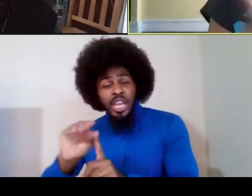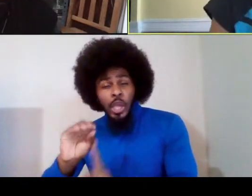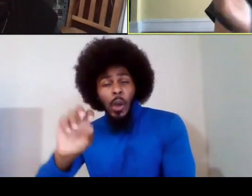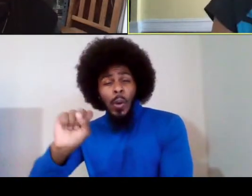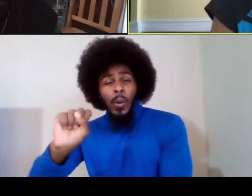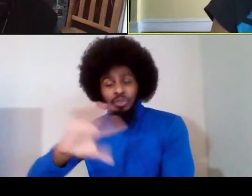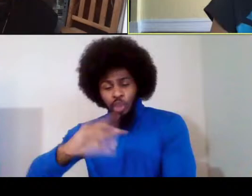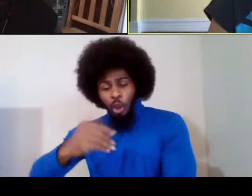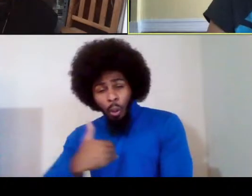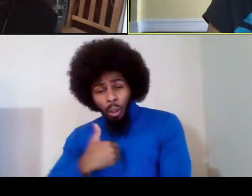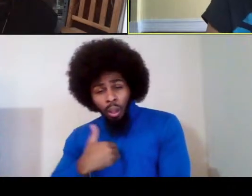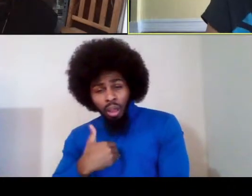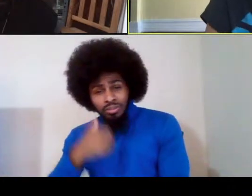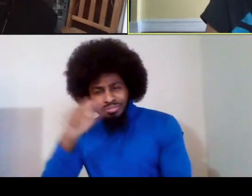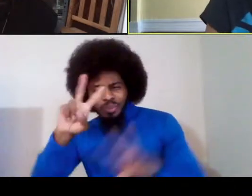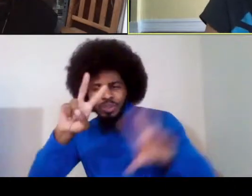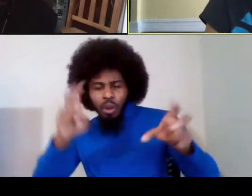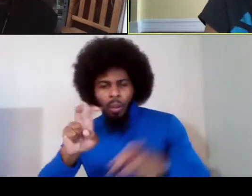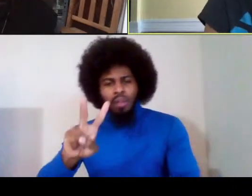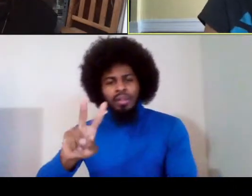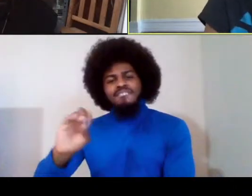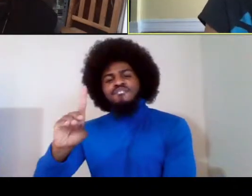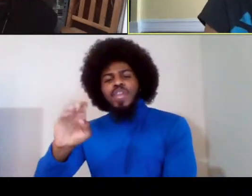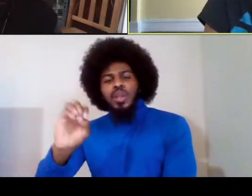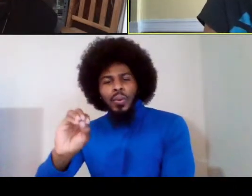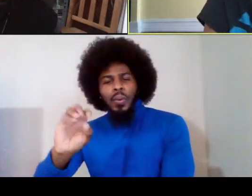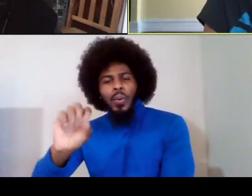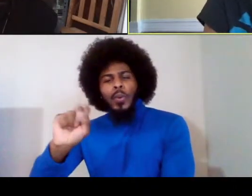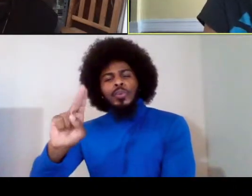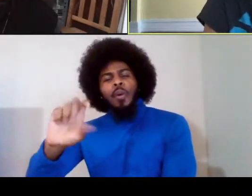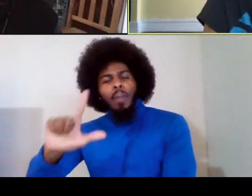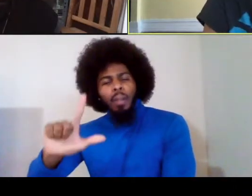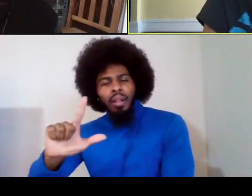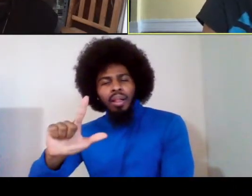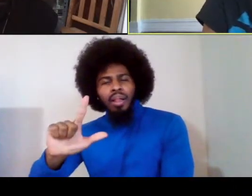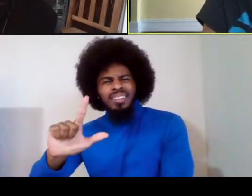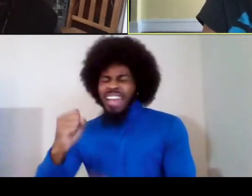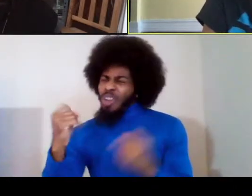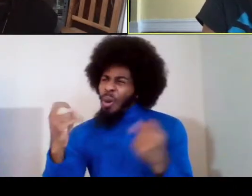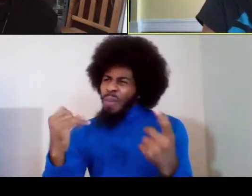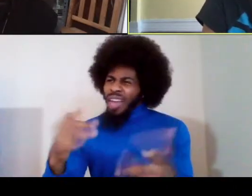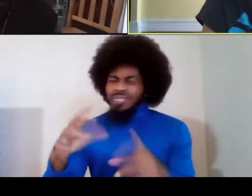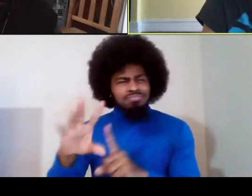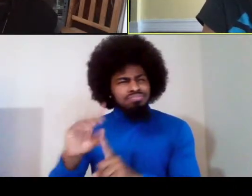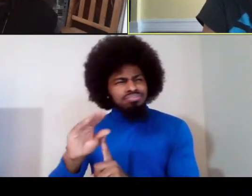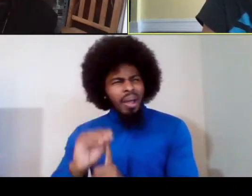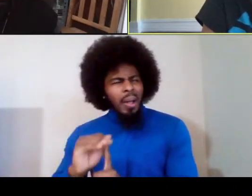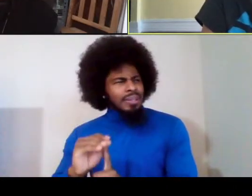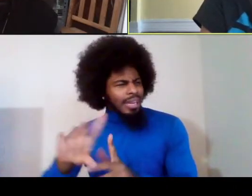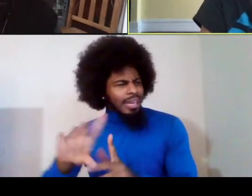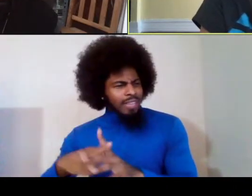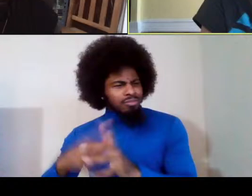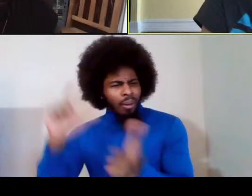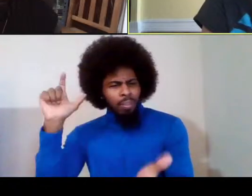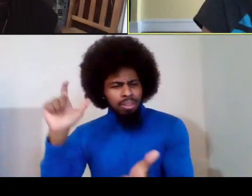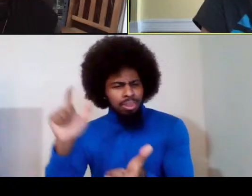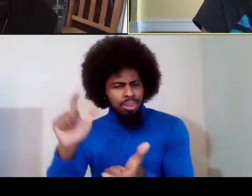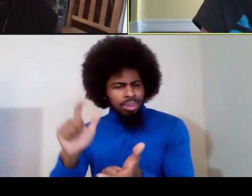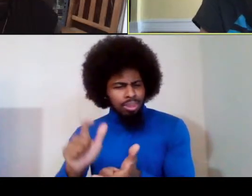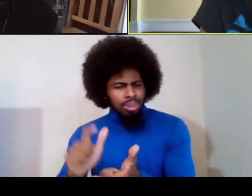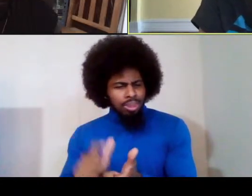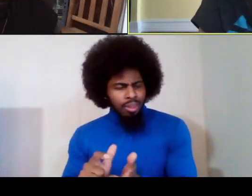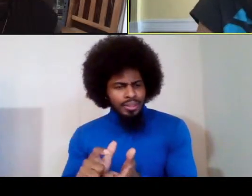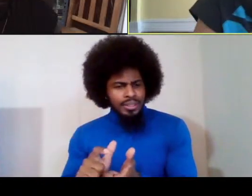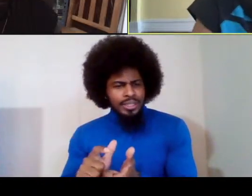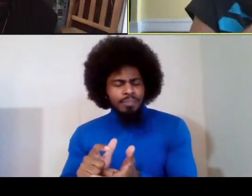used to have like hella videos. And then at a point they would only like, they started playing like 10 or 12 videos. And I remember like they did it